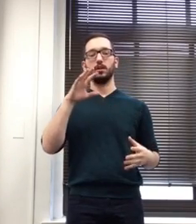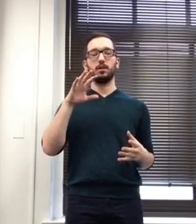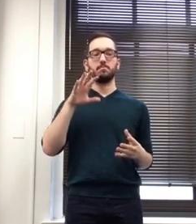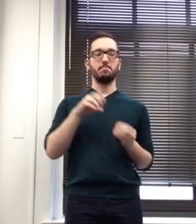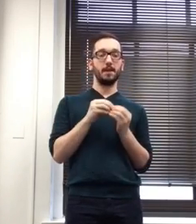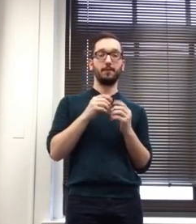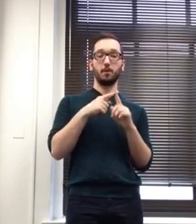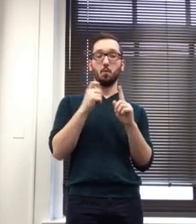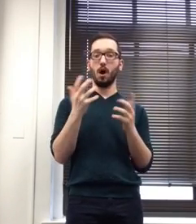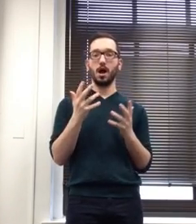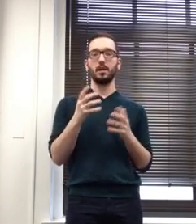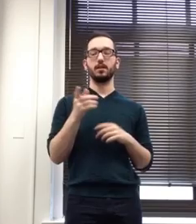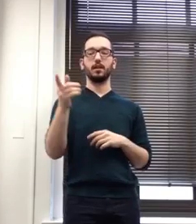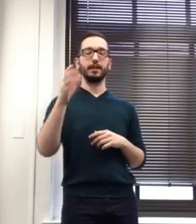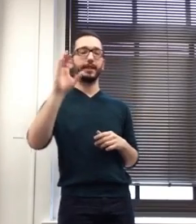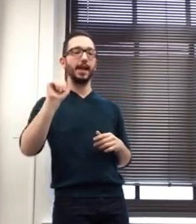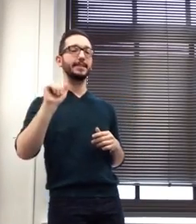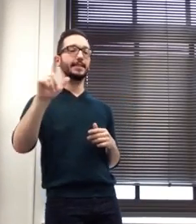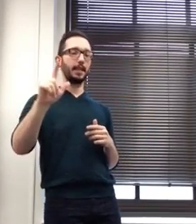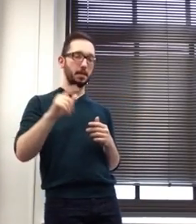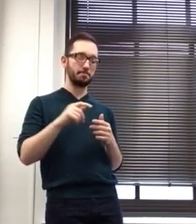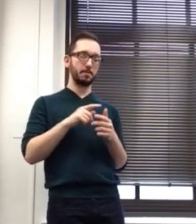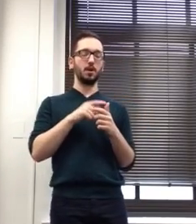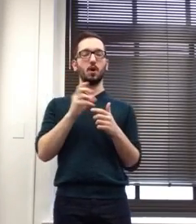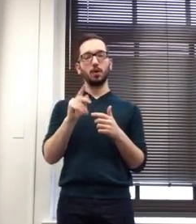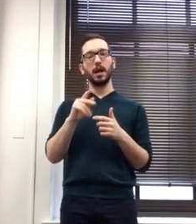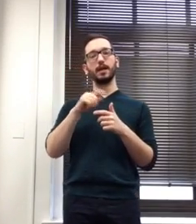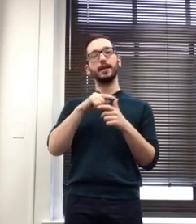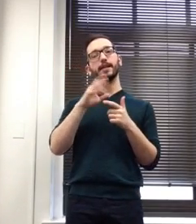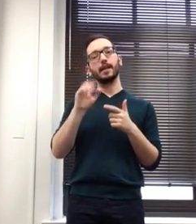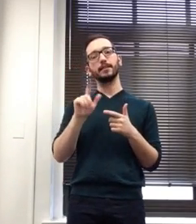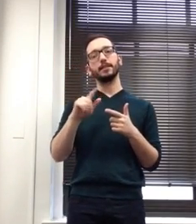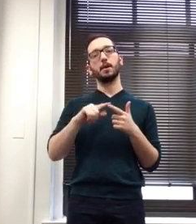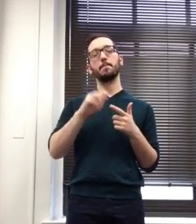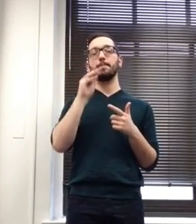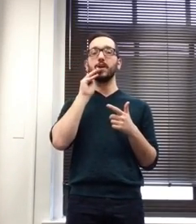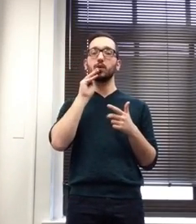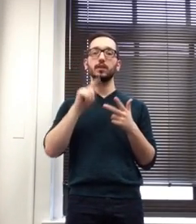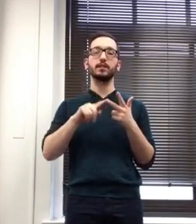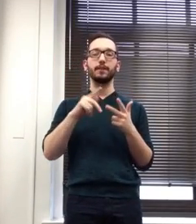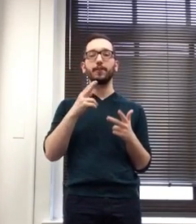again. Minerals, good. Calcium, minerals, phosphorus, silicon, all those things added. We know that if we add minerals to the